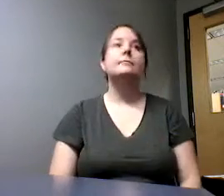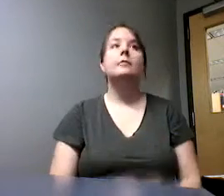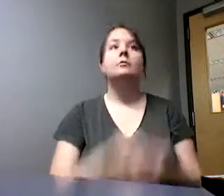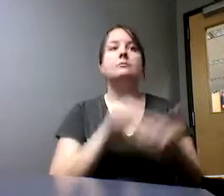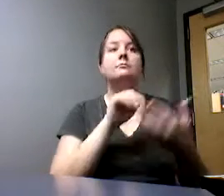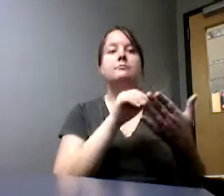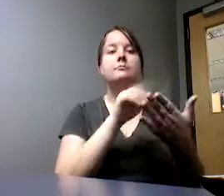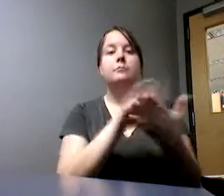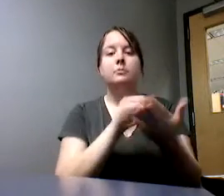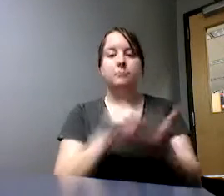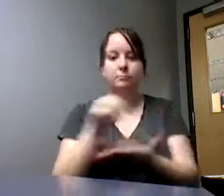go.